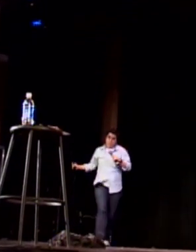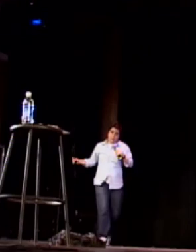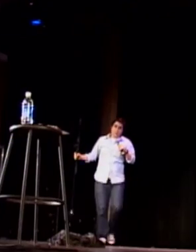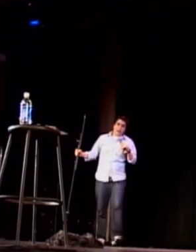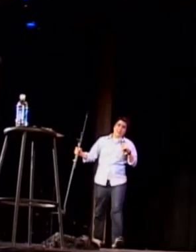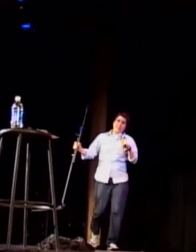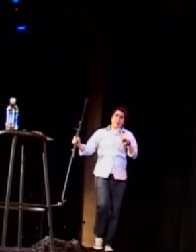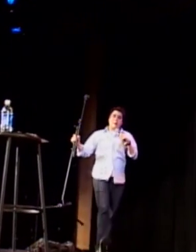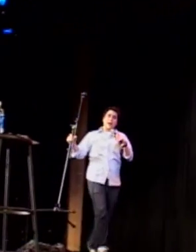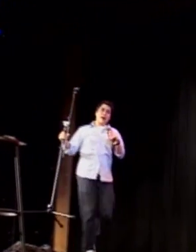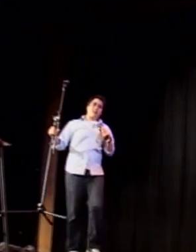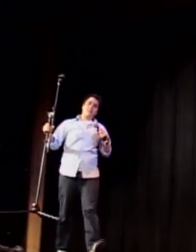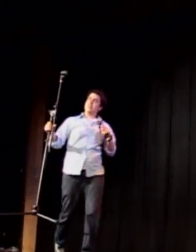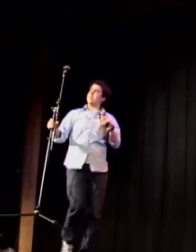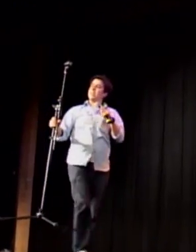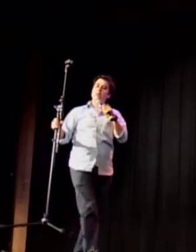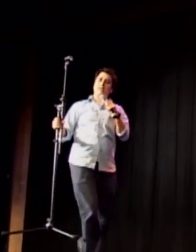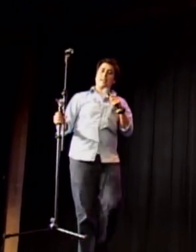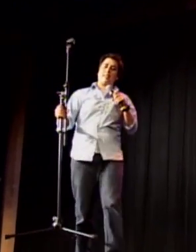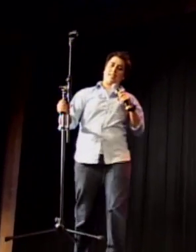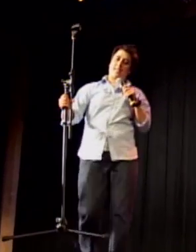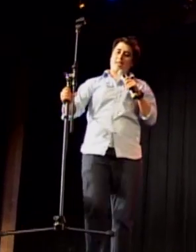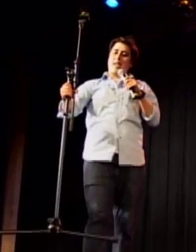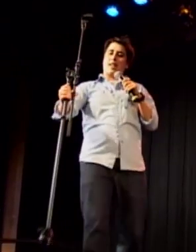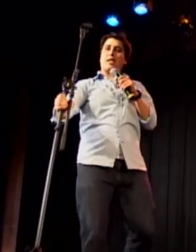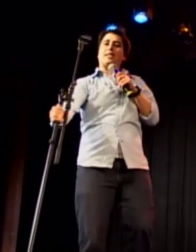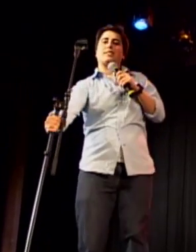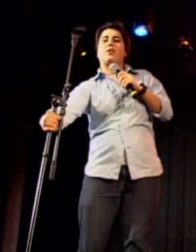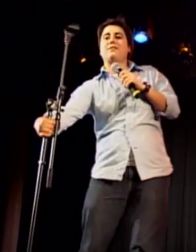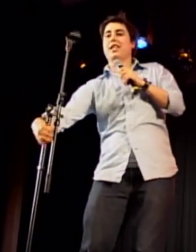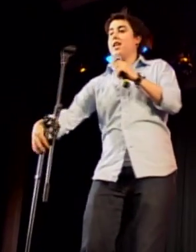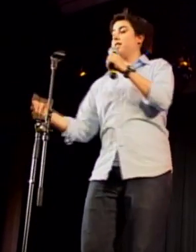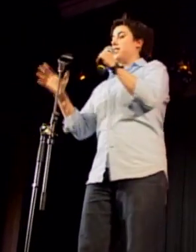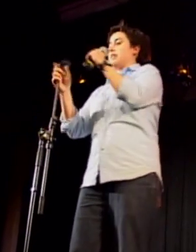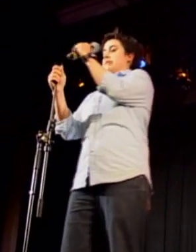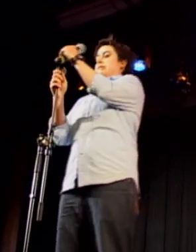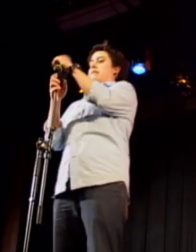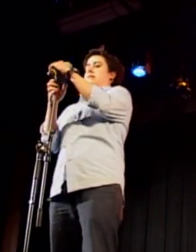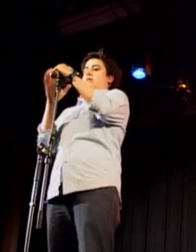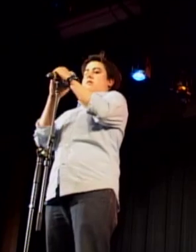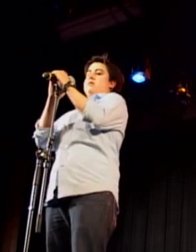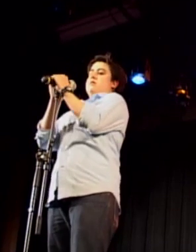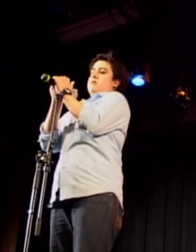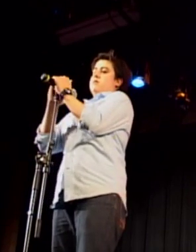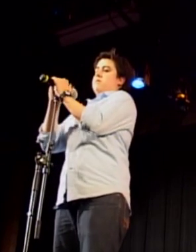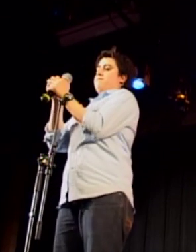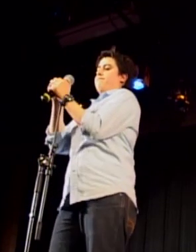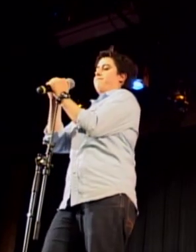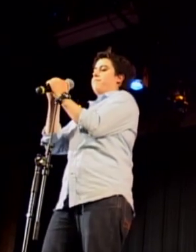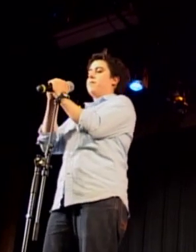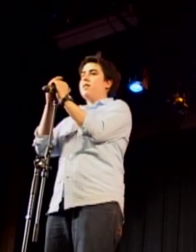win. A typical Friday night at my house, it looked like this. I need this, but I don't have 10 hands here.